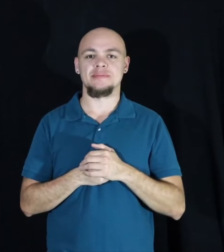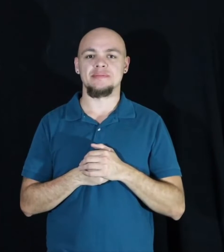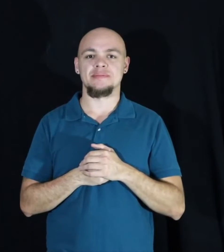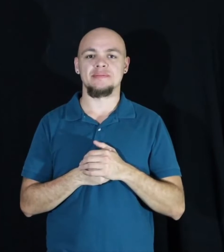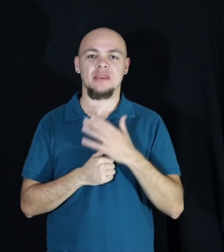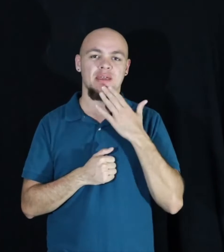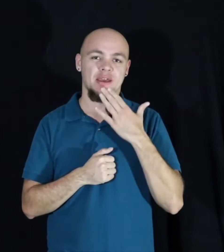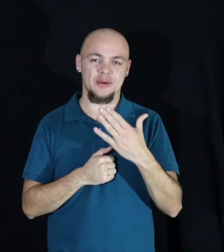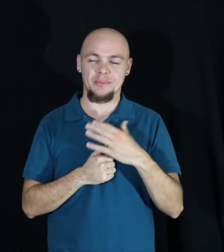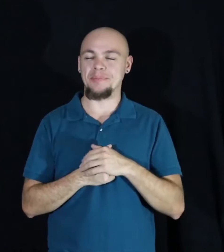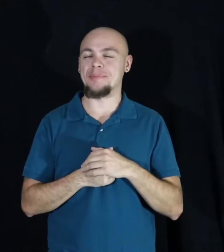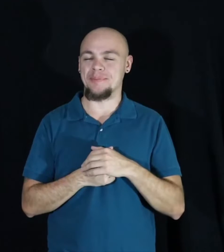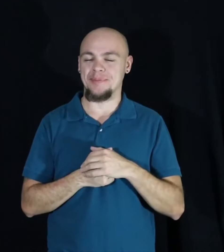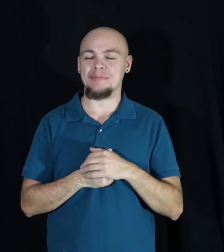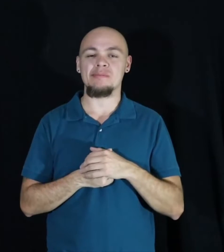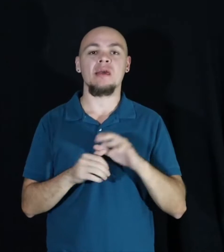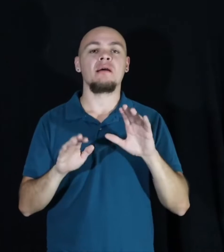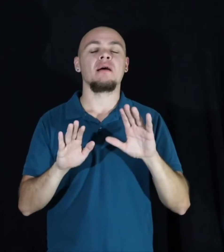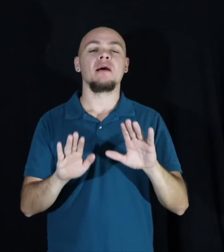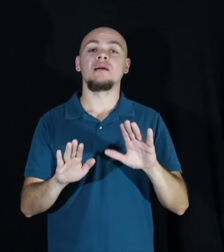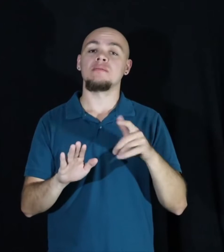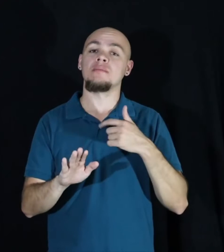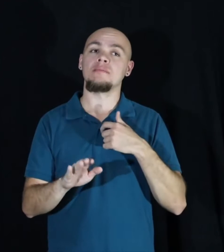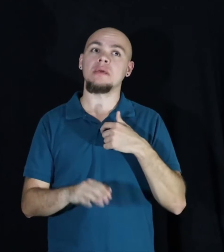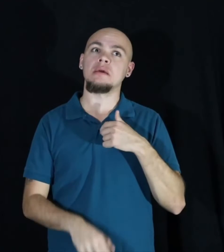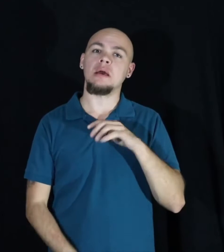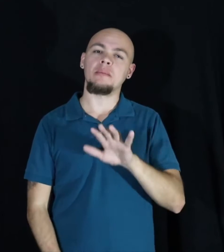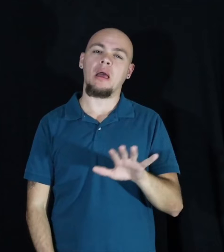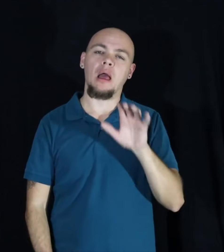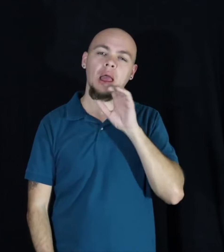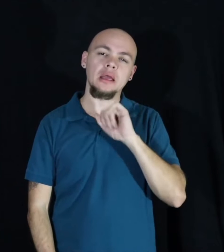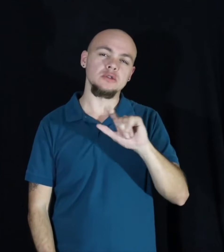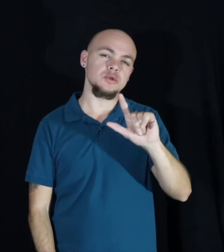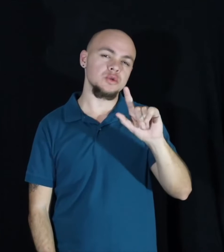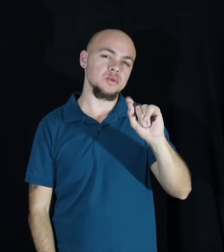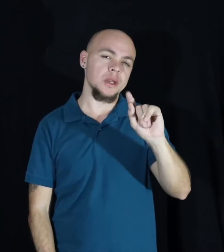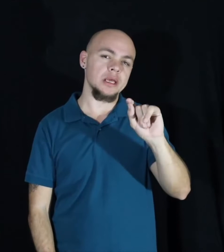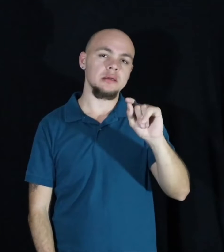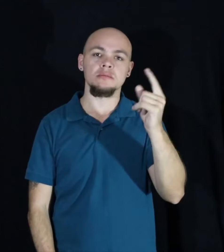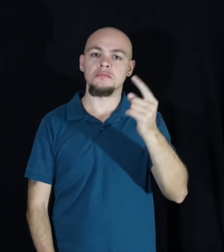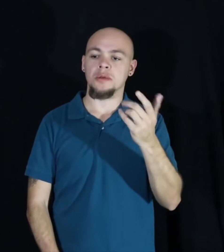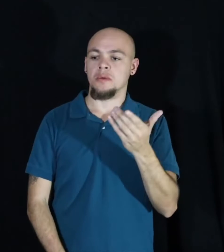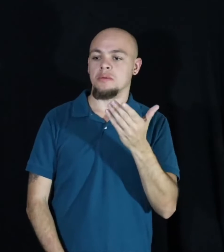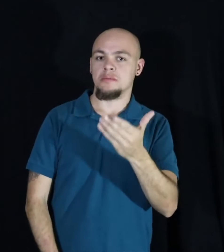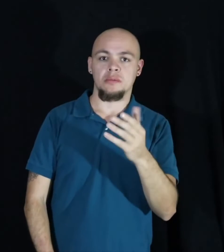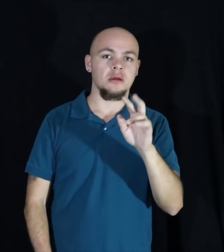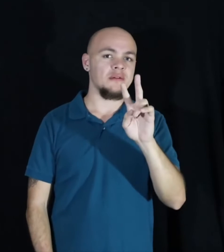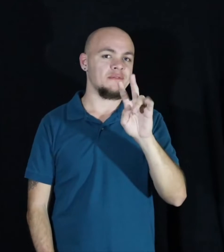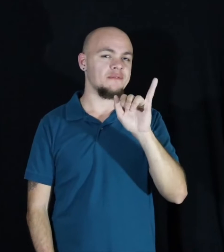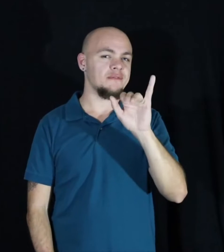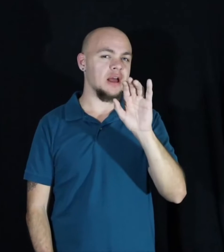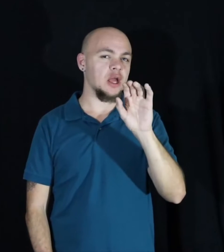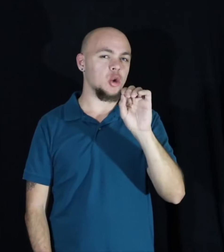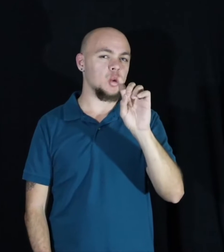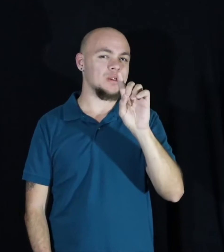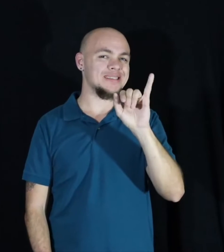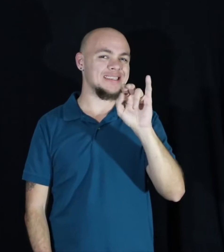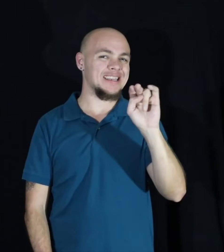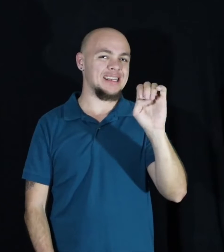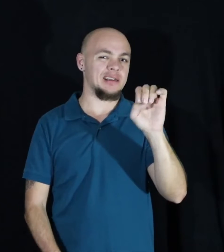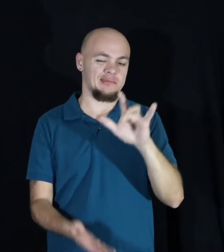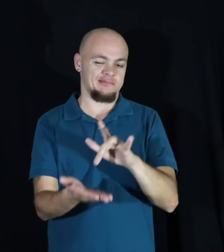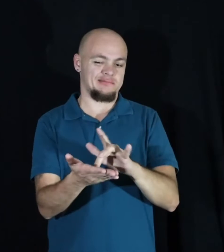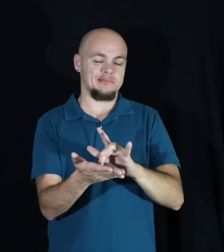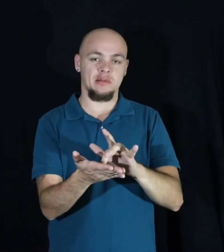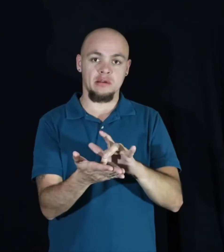Thank you. When I was about 20 years old, somebody offered me a Vicodin, and I did it,